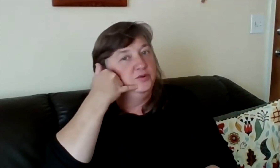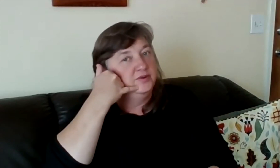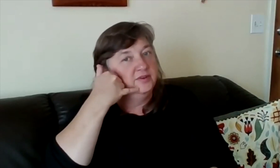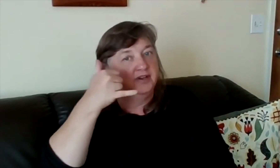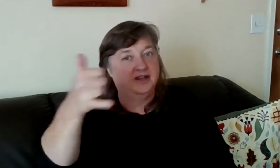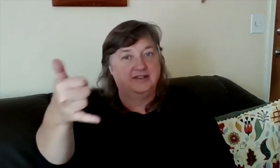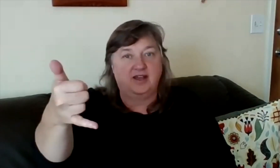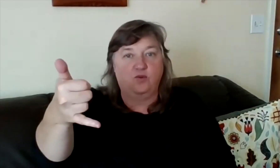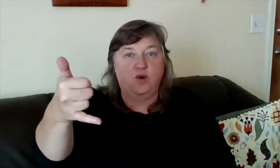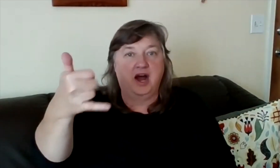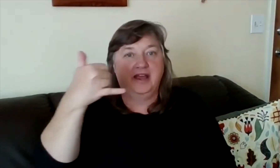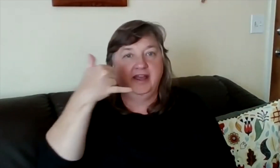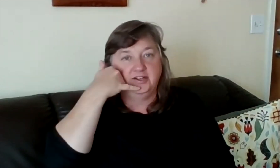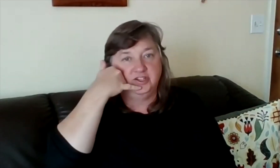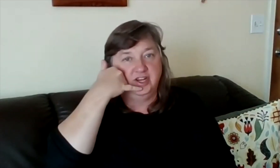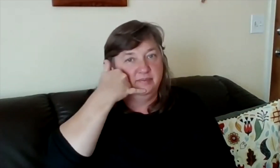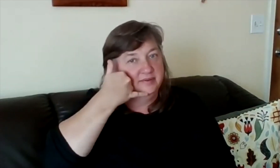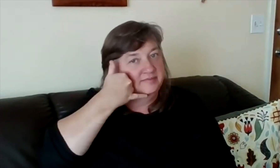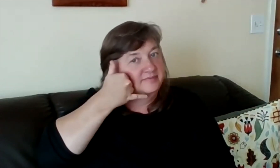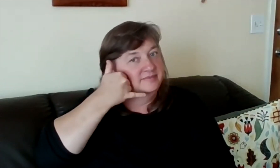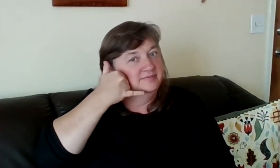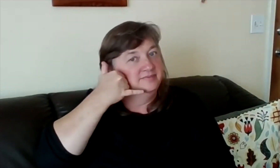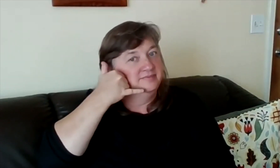Phone is that Y hand shape.